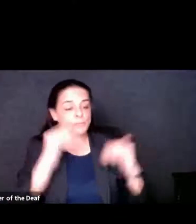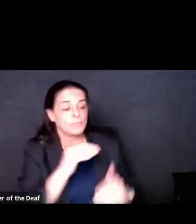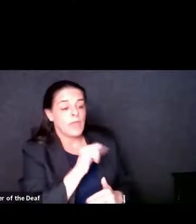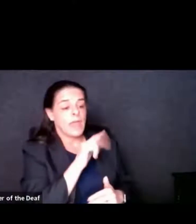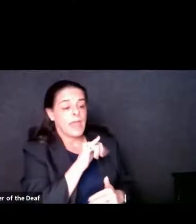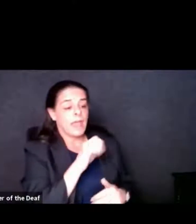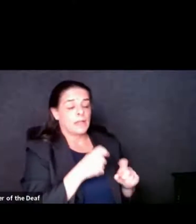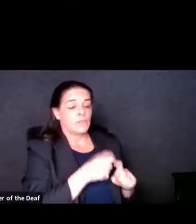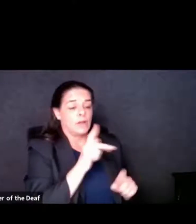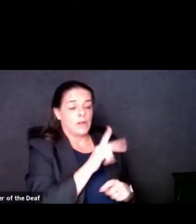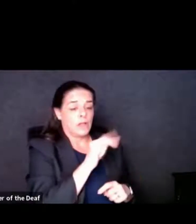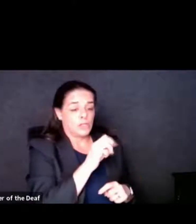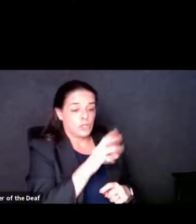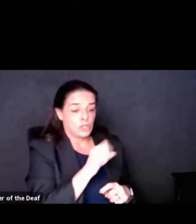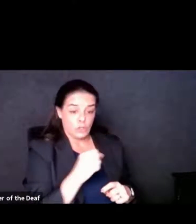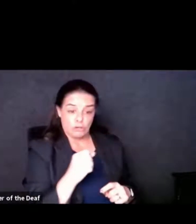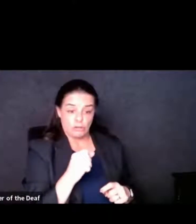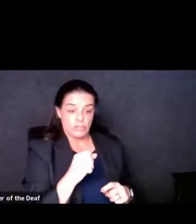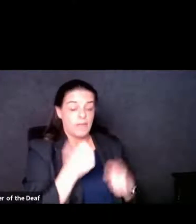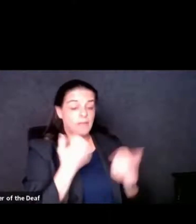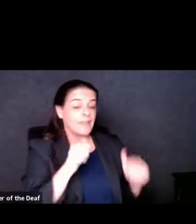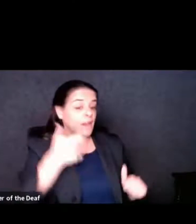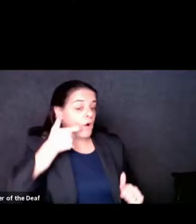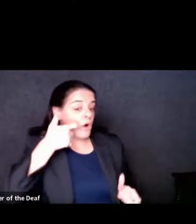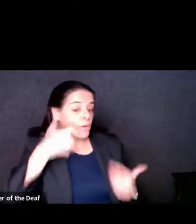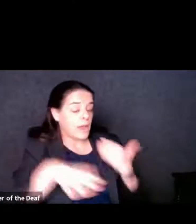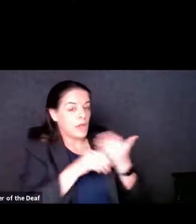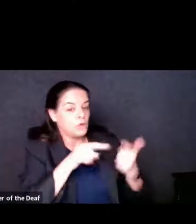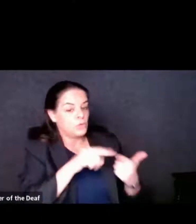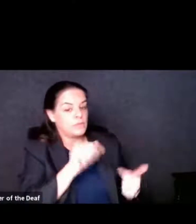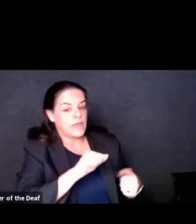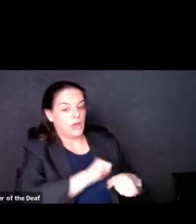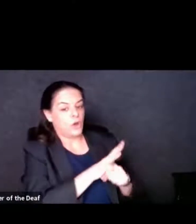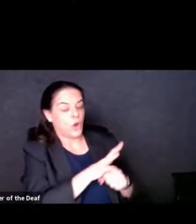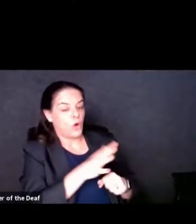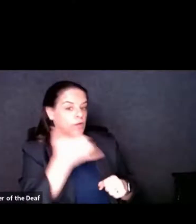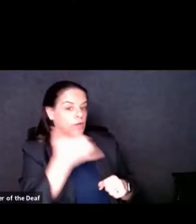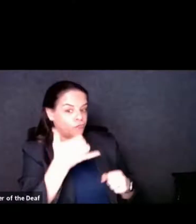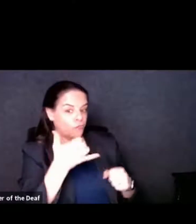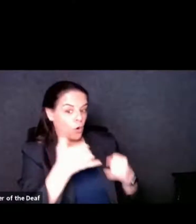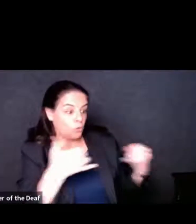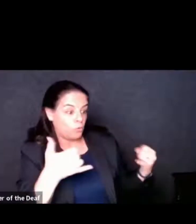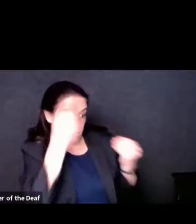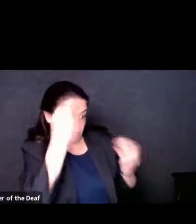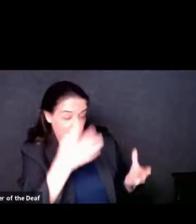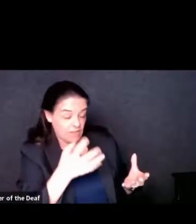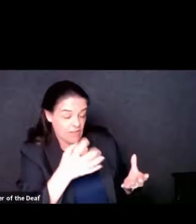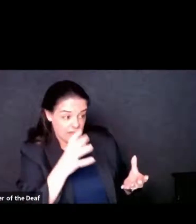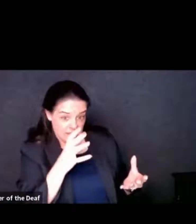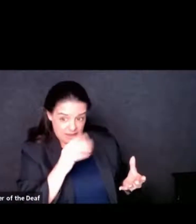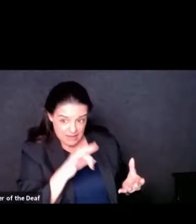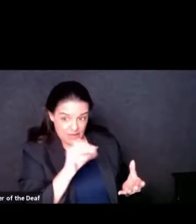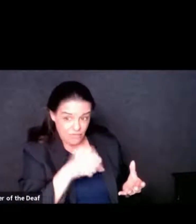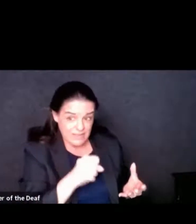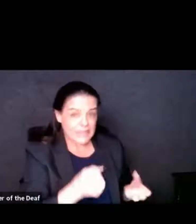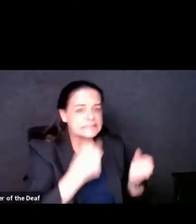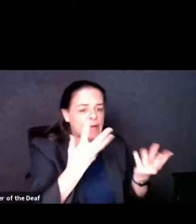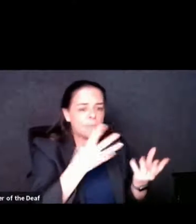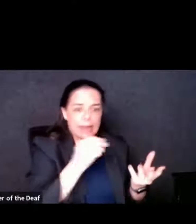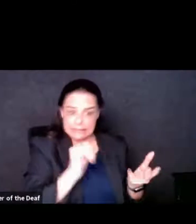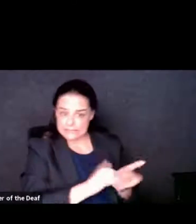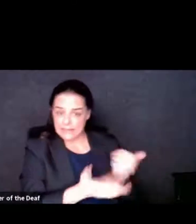to the COVID-19 information line? If so, how many, and is it helping control call volume? Yes, I don't work with that team directly, so I don't have